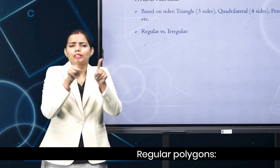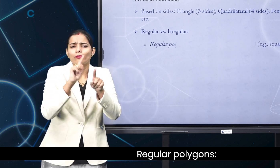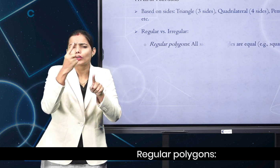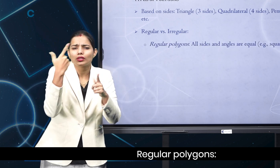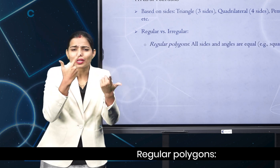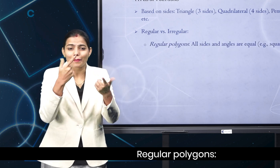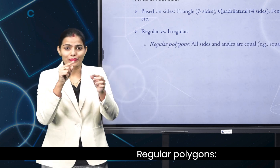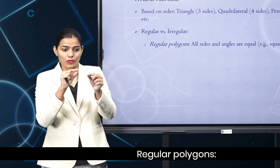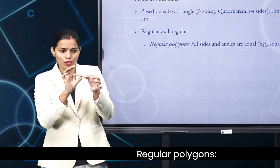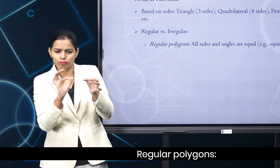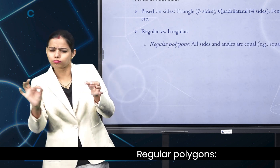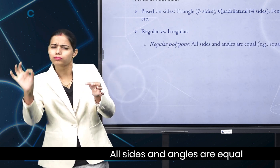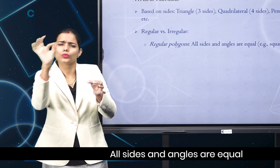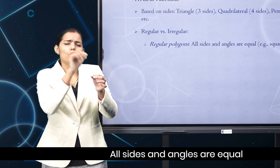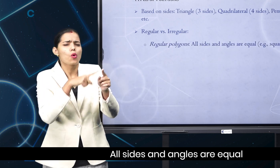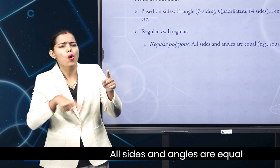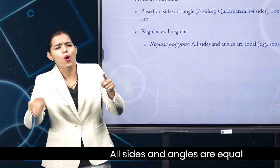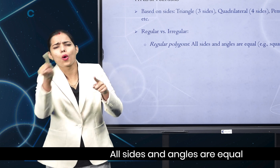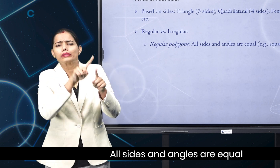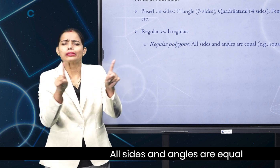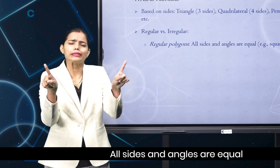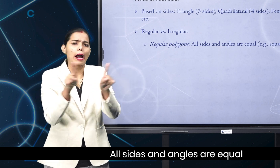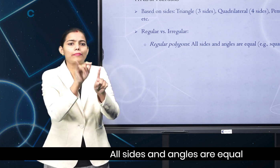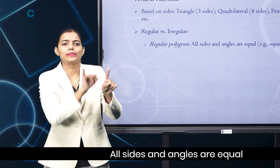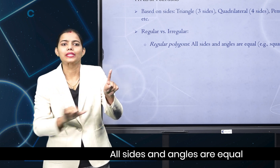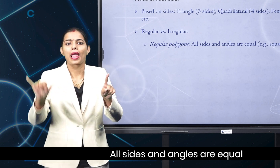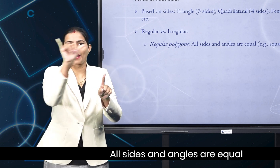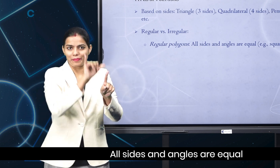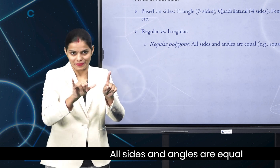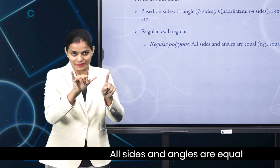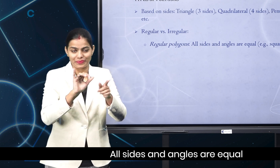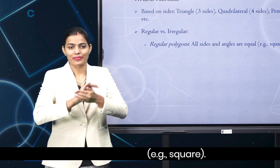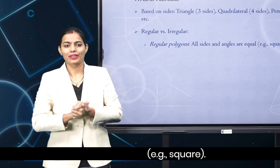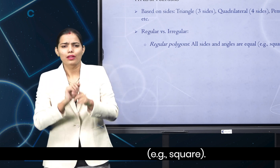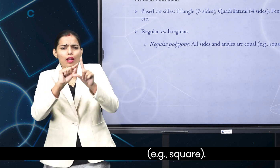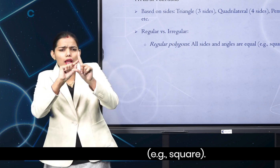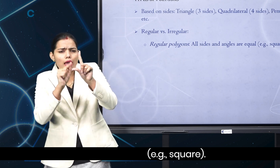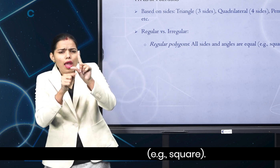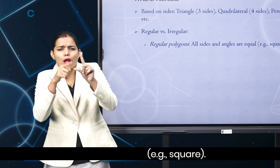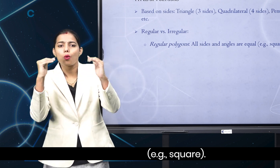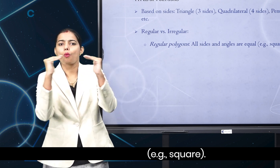Regular polygons. All sides and angles are equal. Example, square.